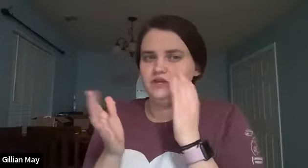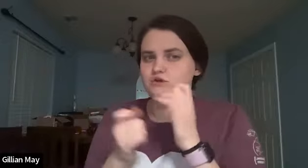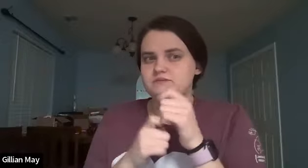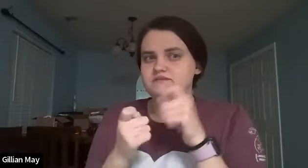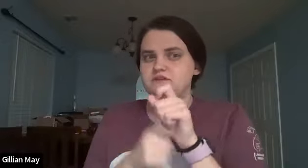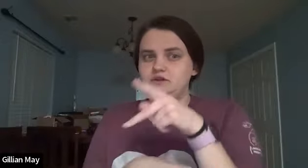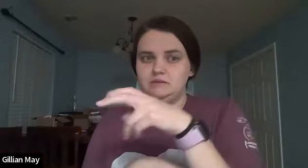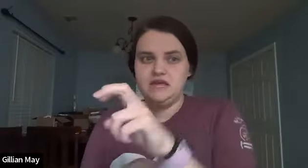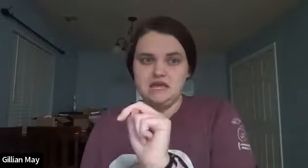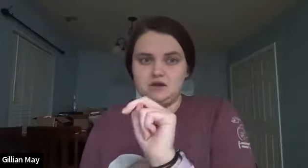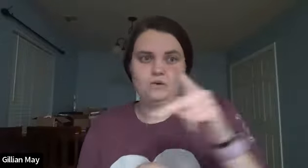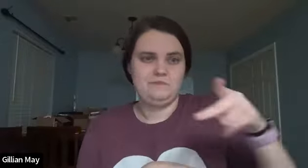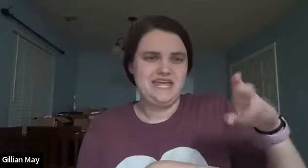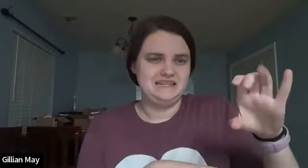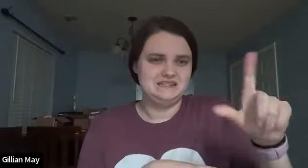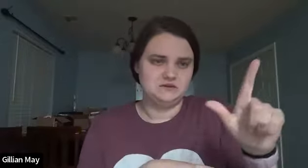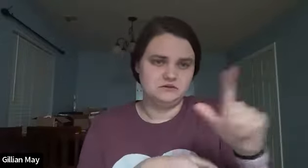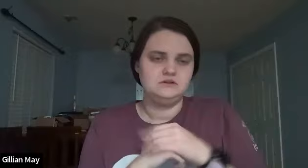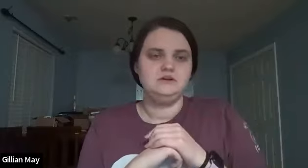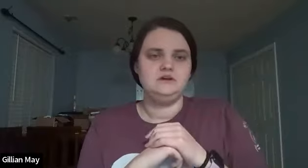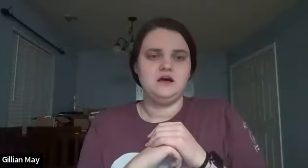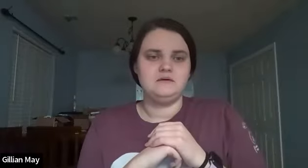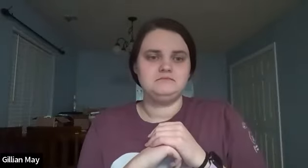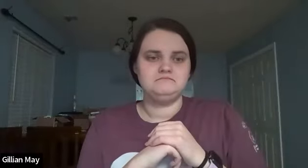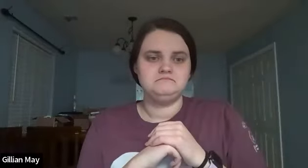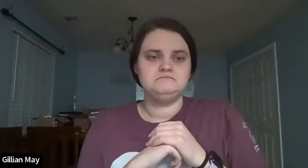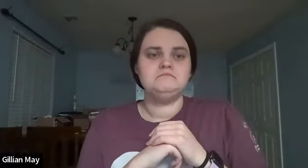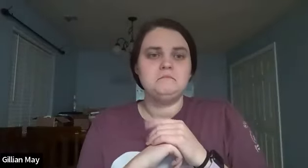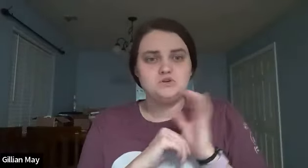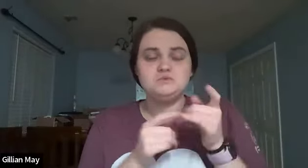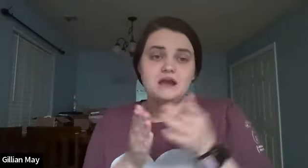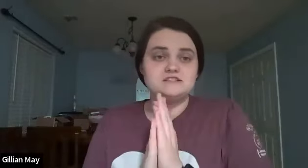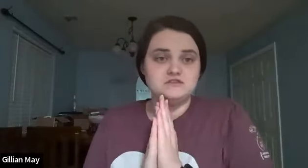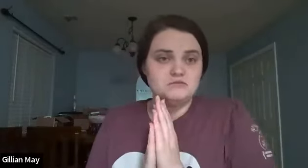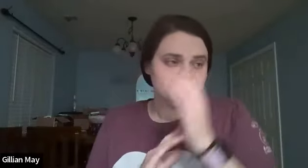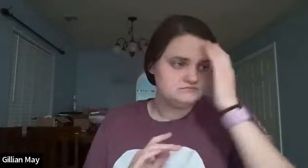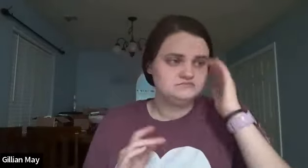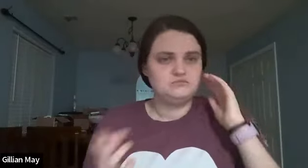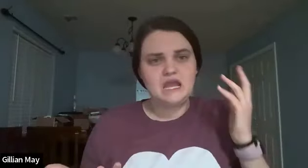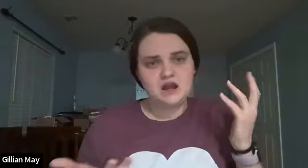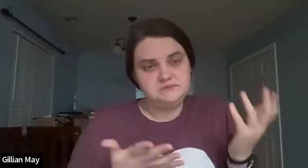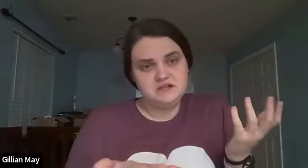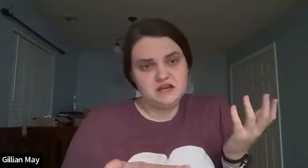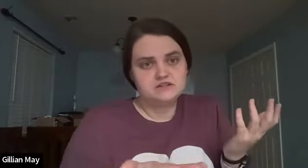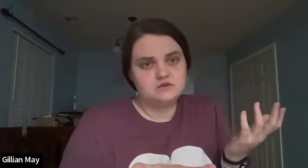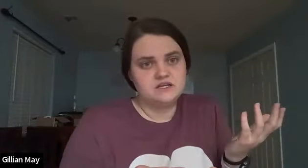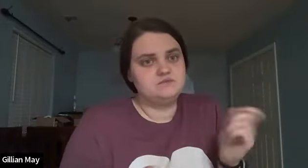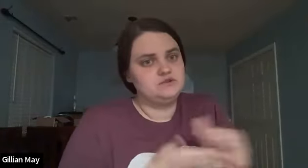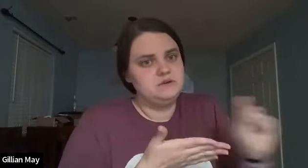know specifically if you need a pen or a pencil. Most will ask you though. Typically at our school, because most people